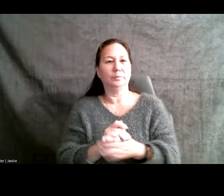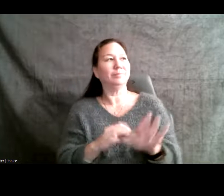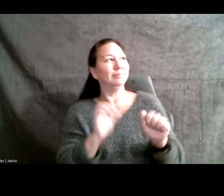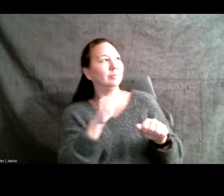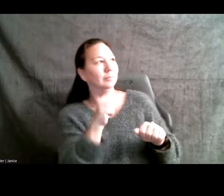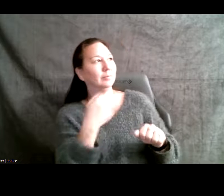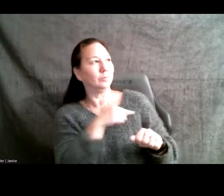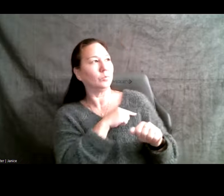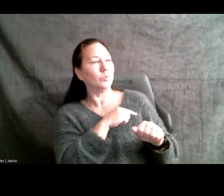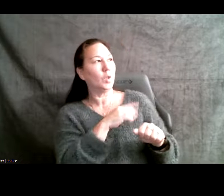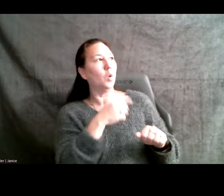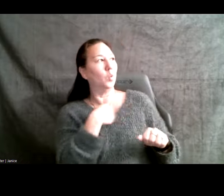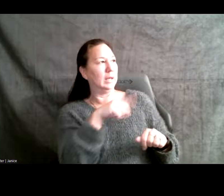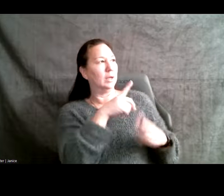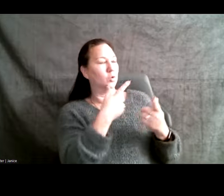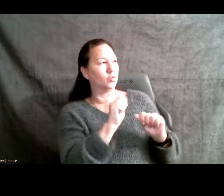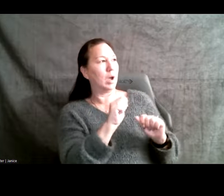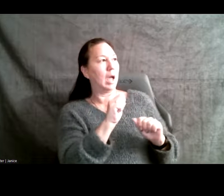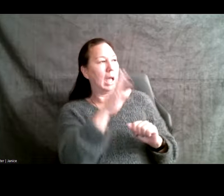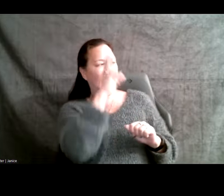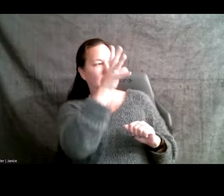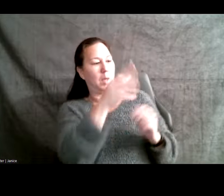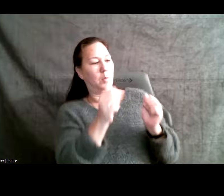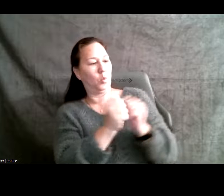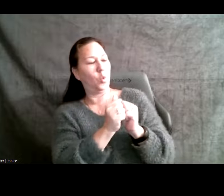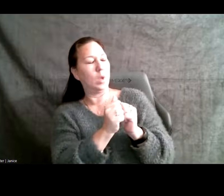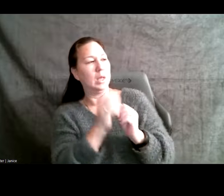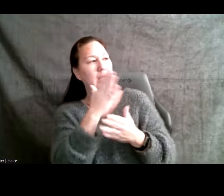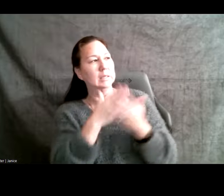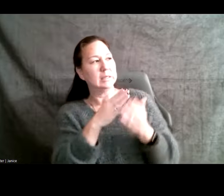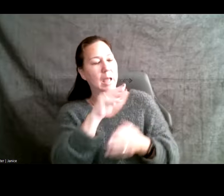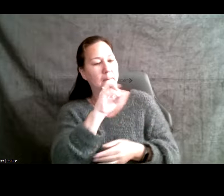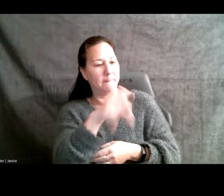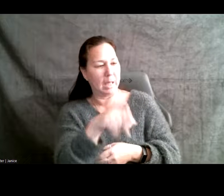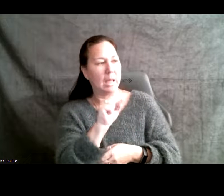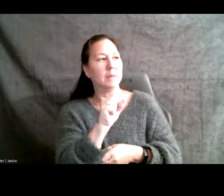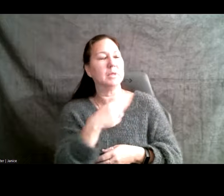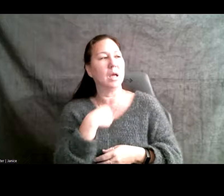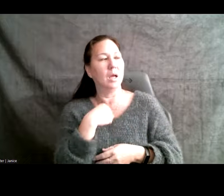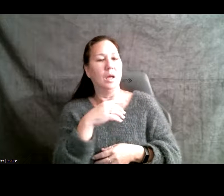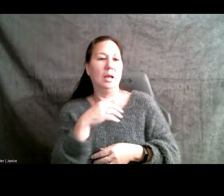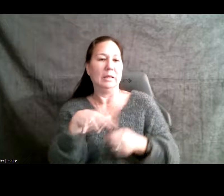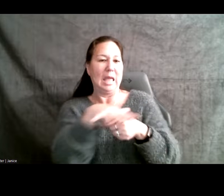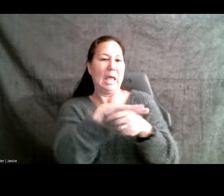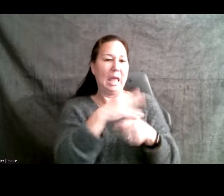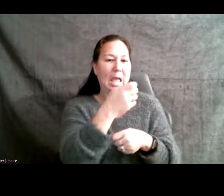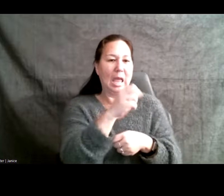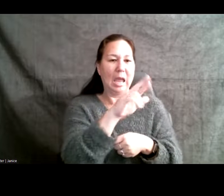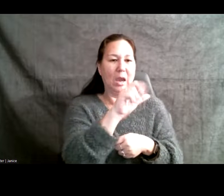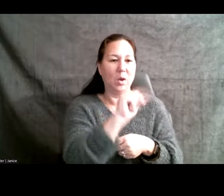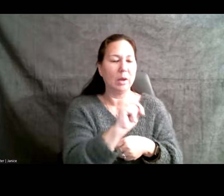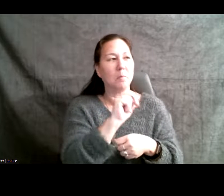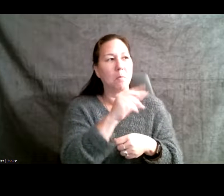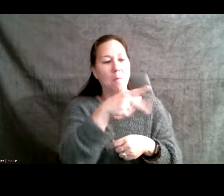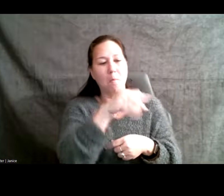a couple of maps between us. I could certainly share the Herring Pond allotted lands and, you know, just our territory